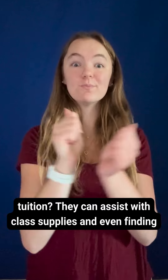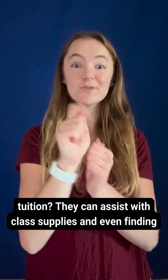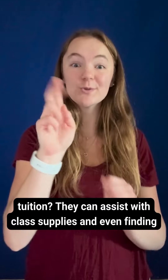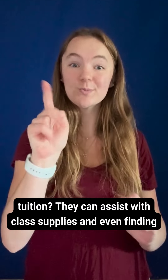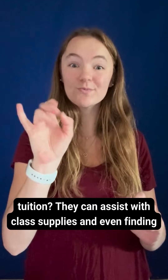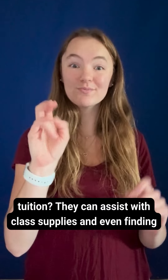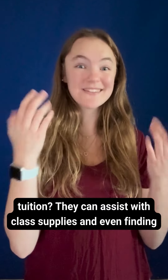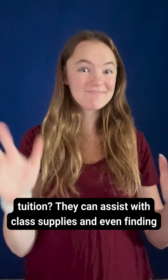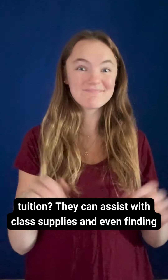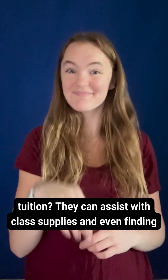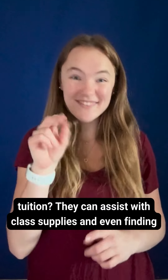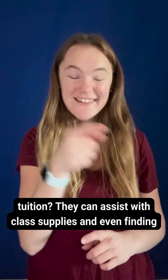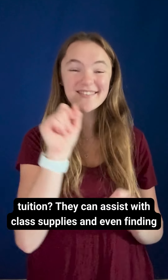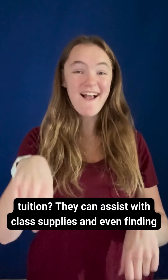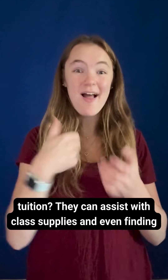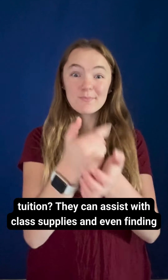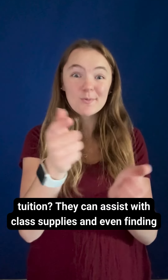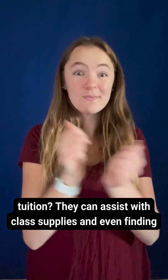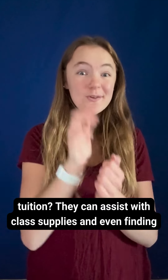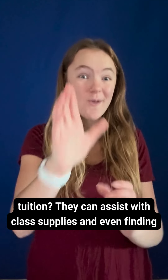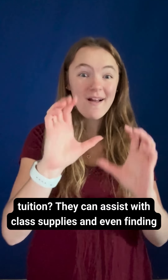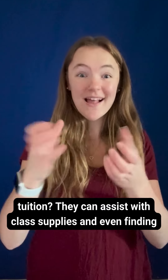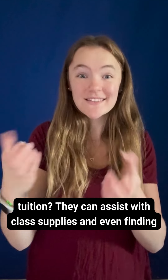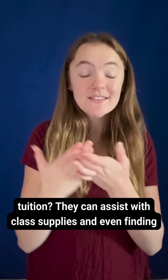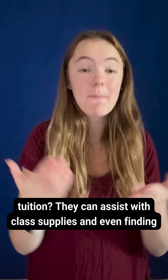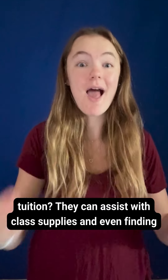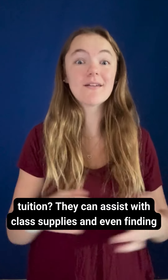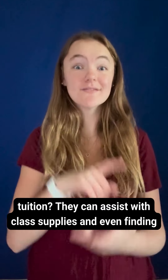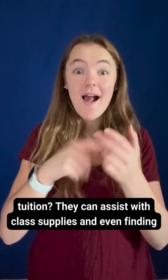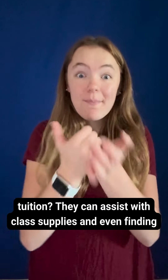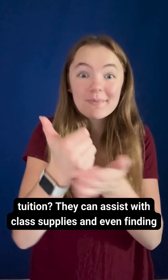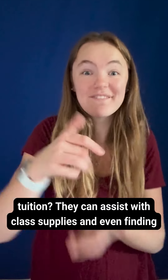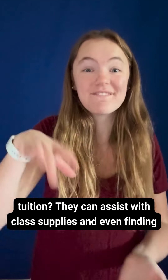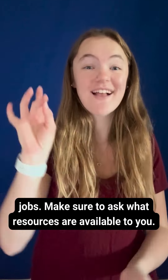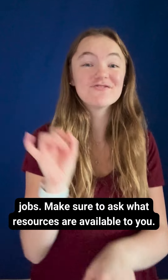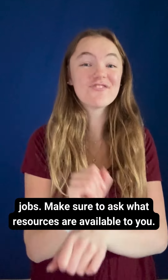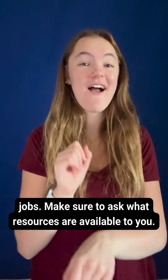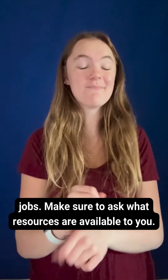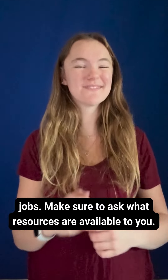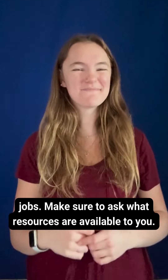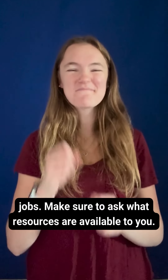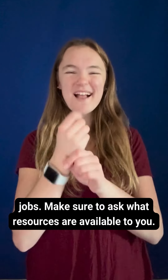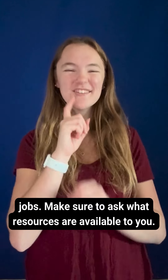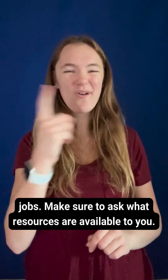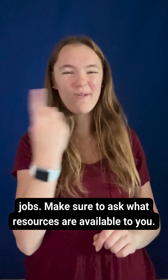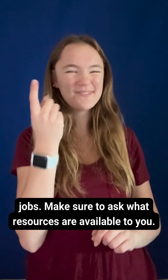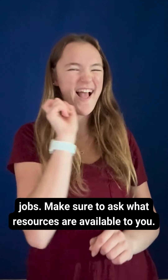just tuition? They can assist with class supplies and even finding jobs. Make sure to ask what resources are